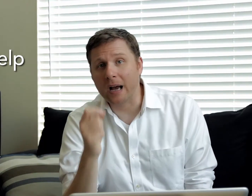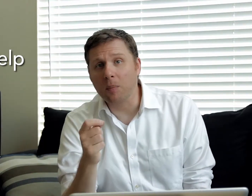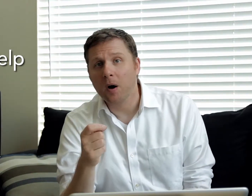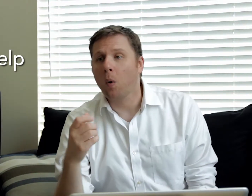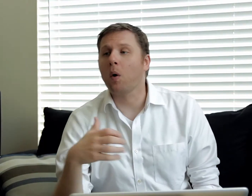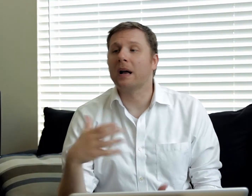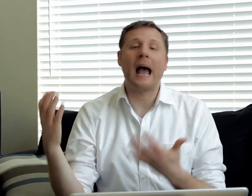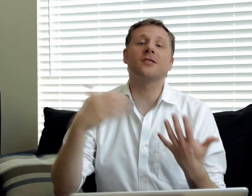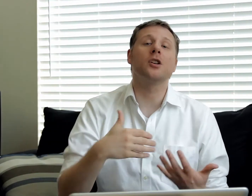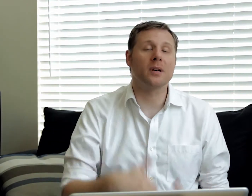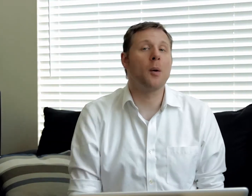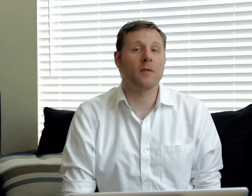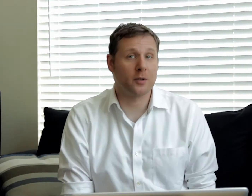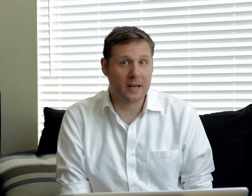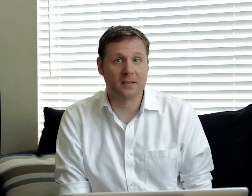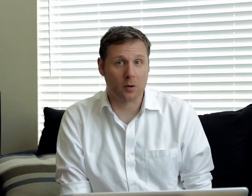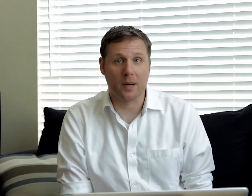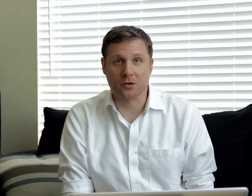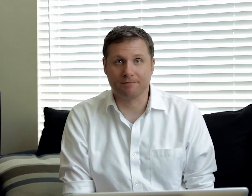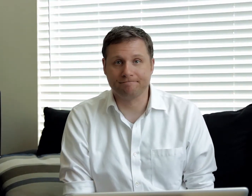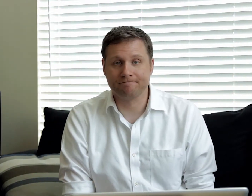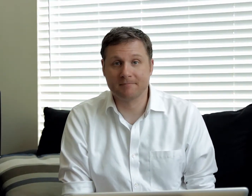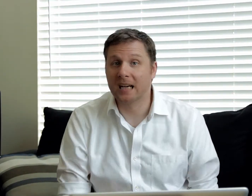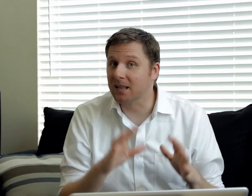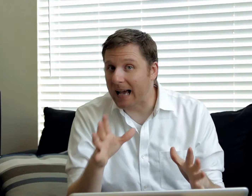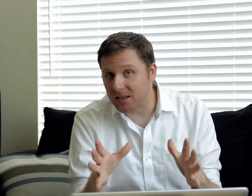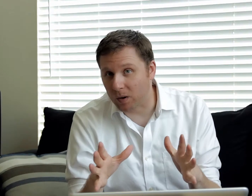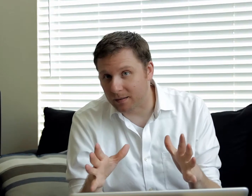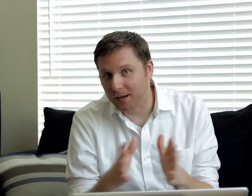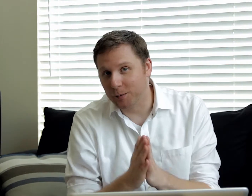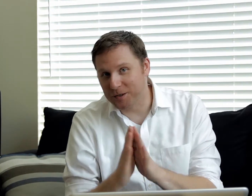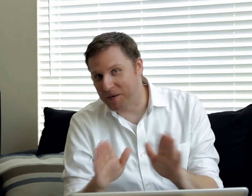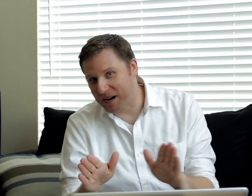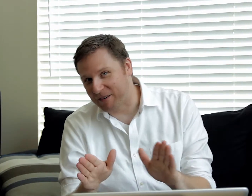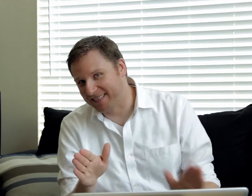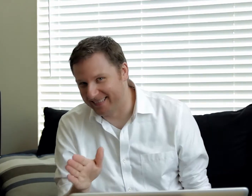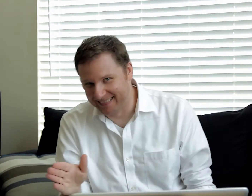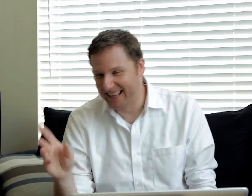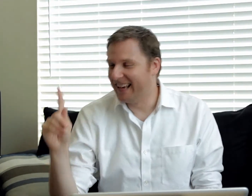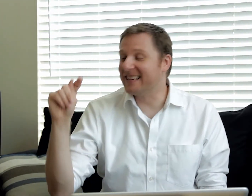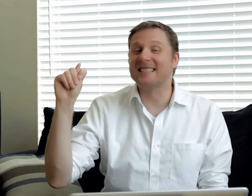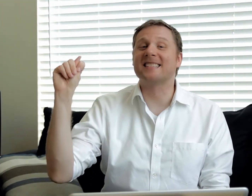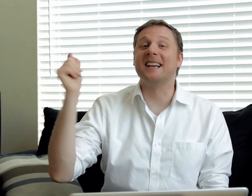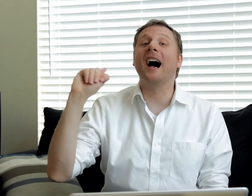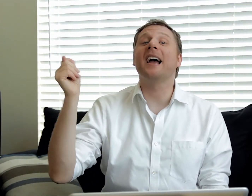your help or asking you to come over to their desk for a question. And the last one, which is my favorite, is the sign